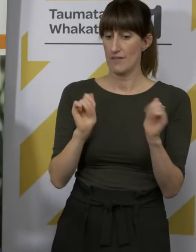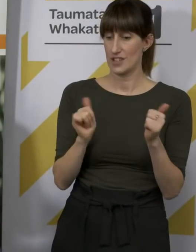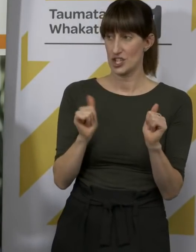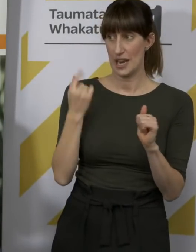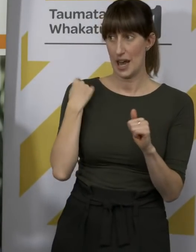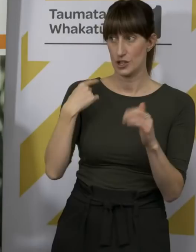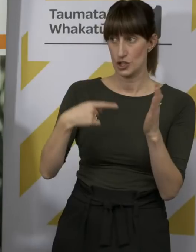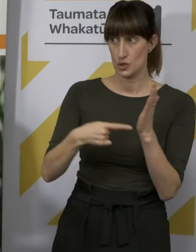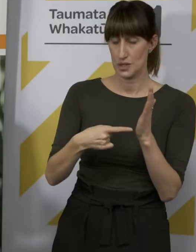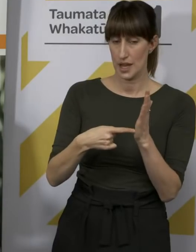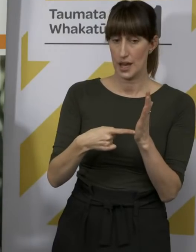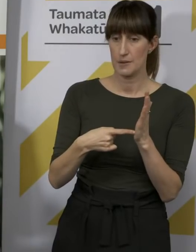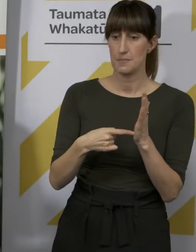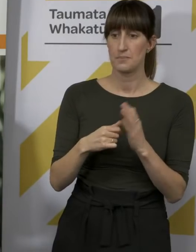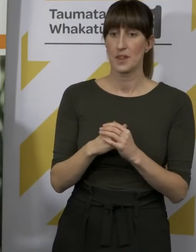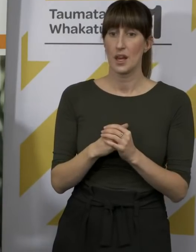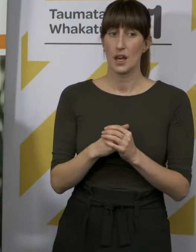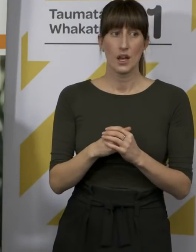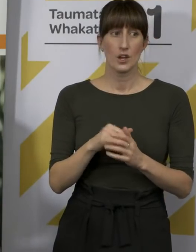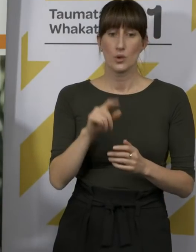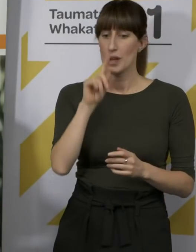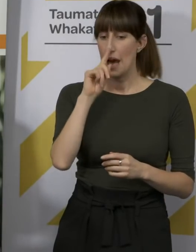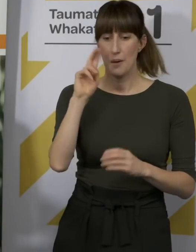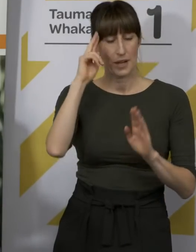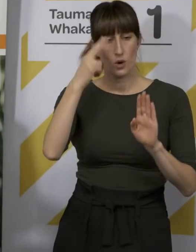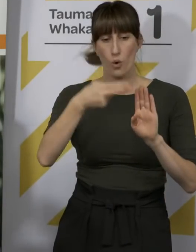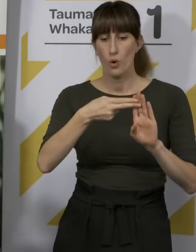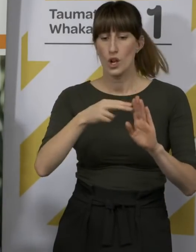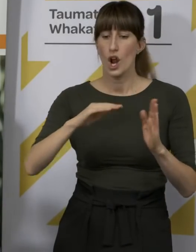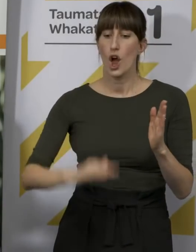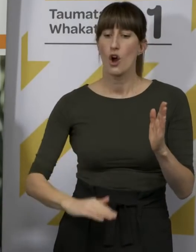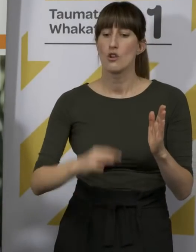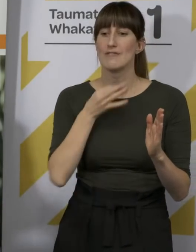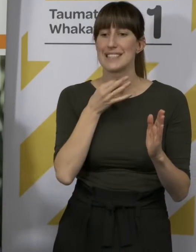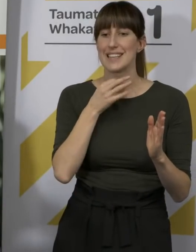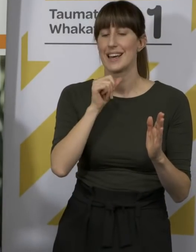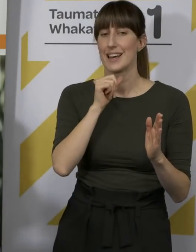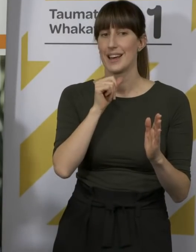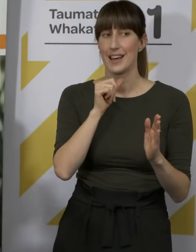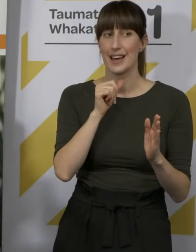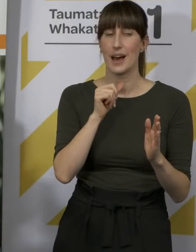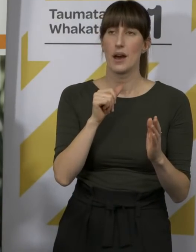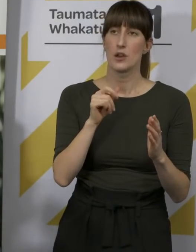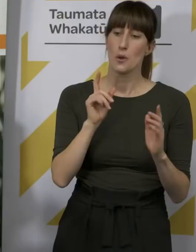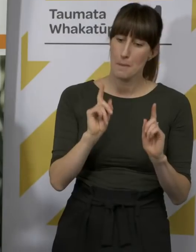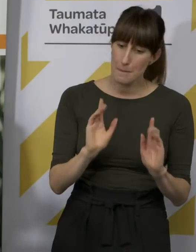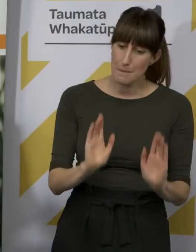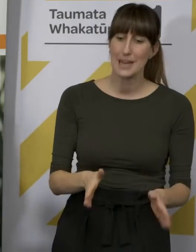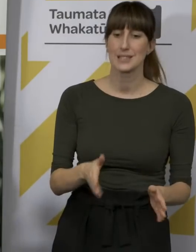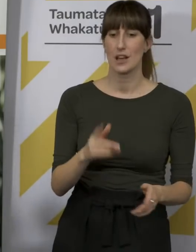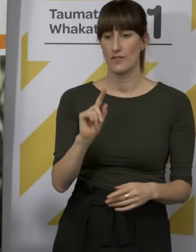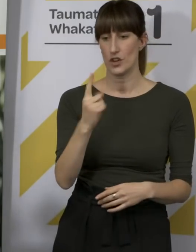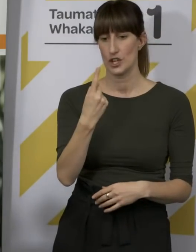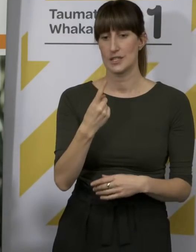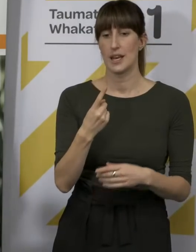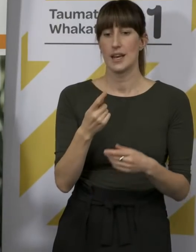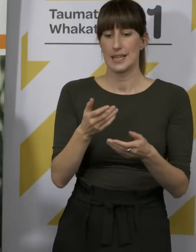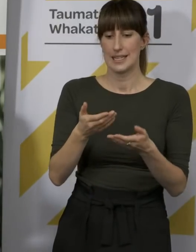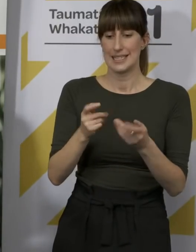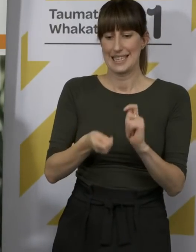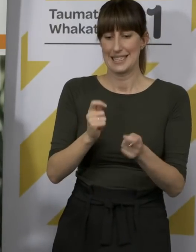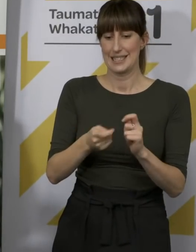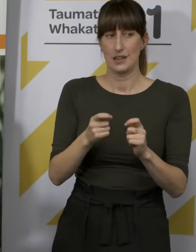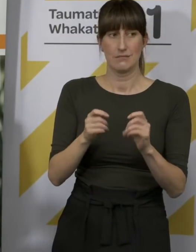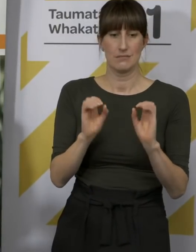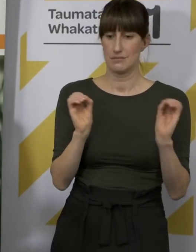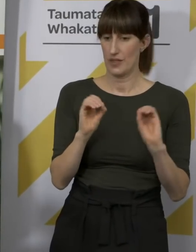people could not be categorised as low risk unless they had also returned a negative test in addition to completing the 14 days. So these have been since, sorry,